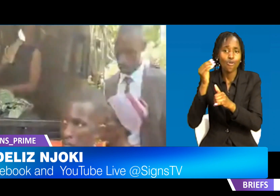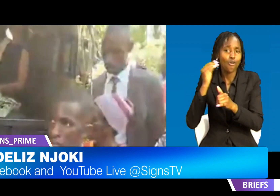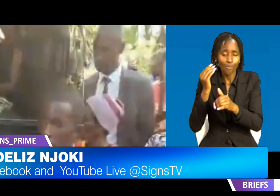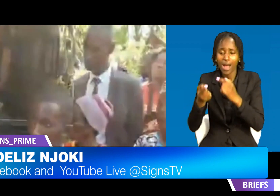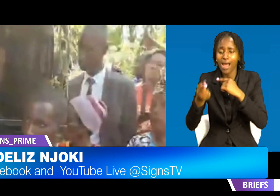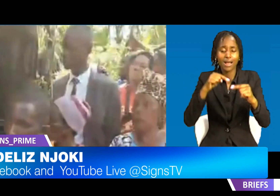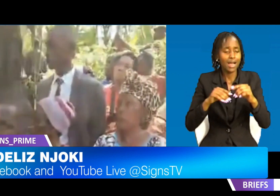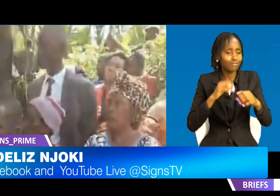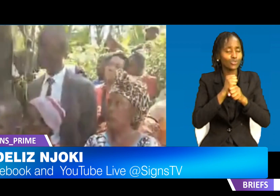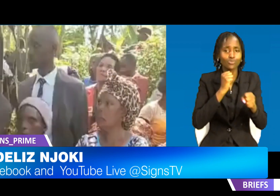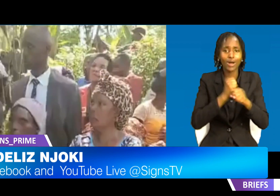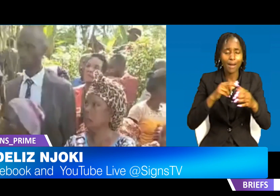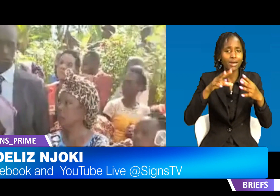asitekeleze miradi ya serikali.